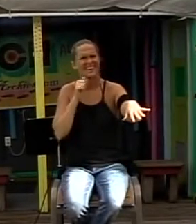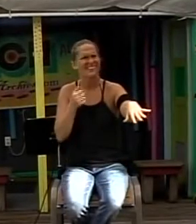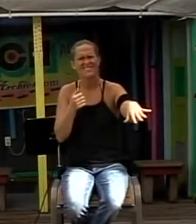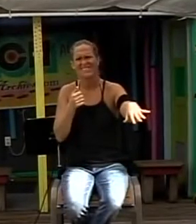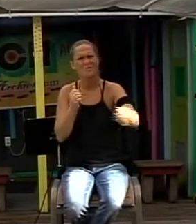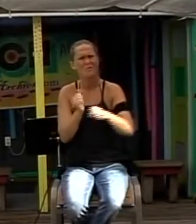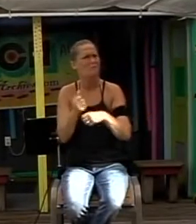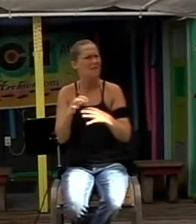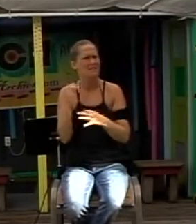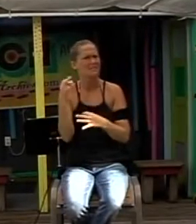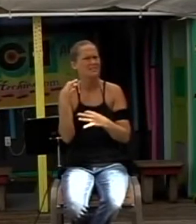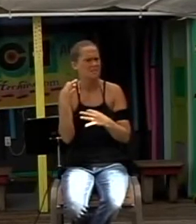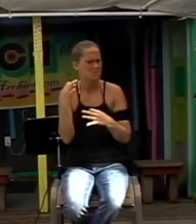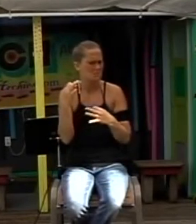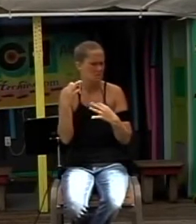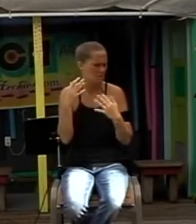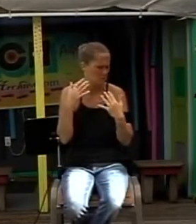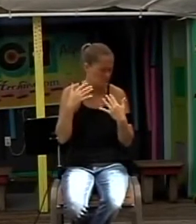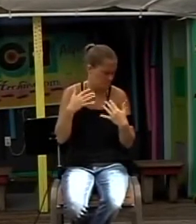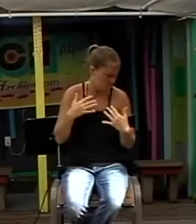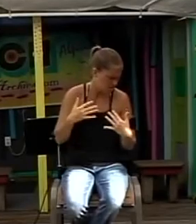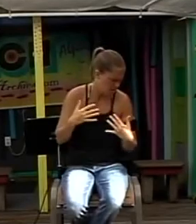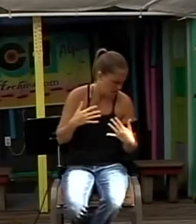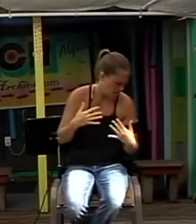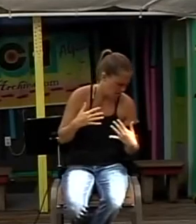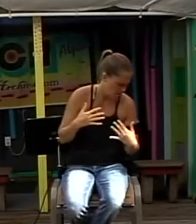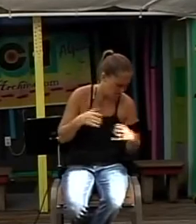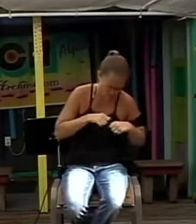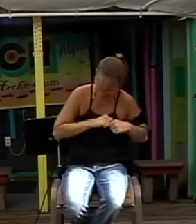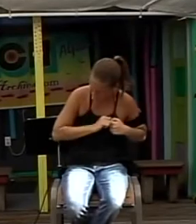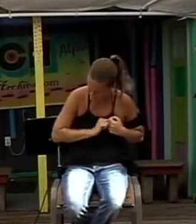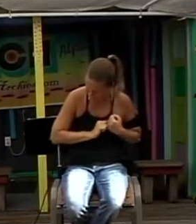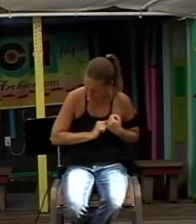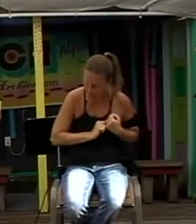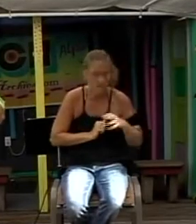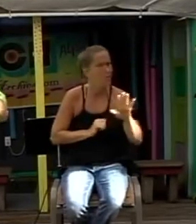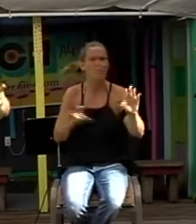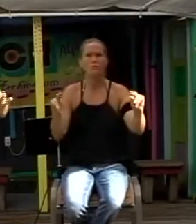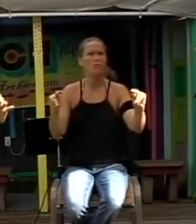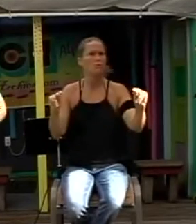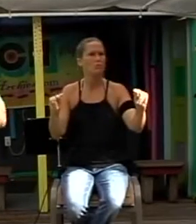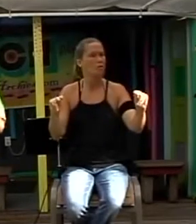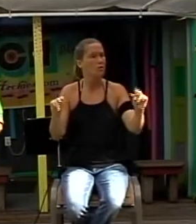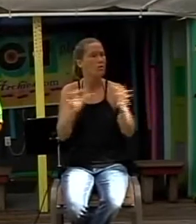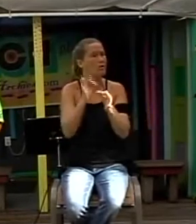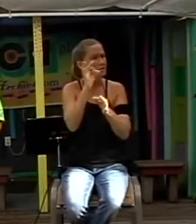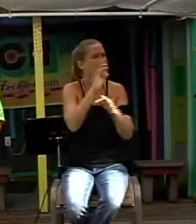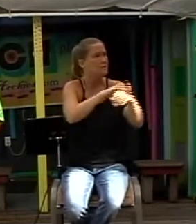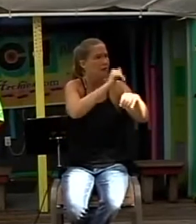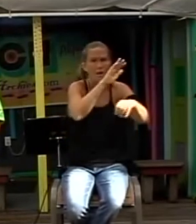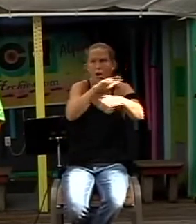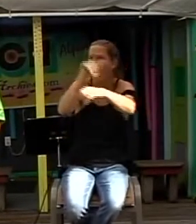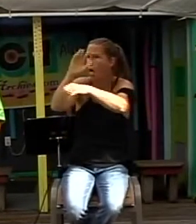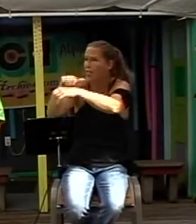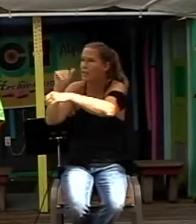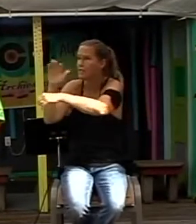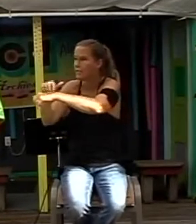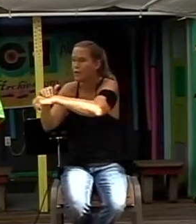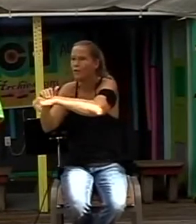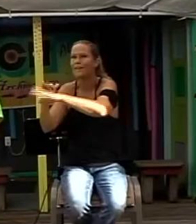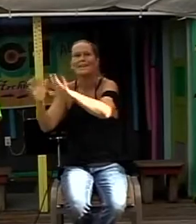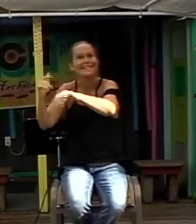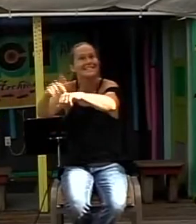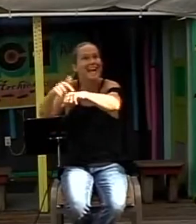I don't know if I want to yet, maybe someday. When the Spirit's calling you, it's time. And don't quench the Spirit.